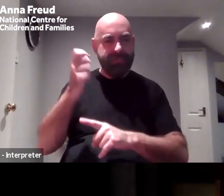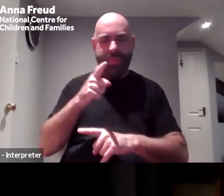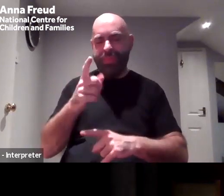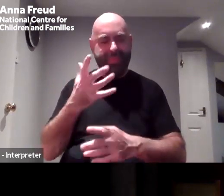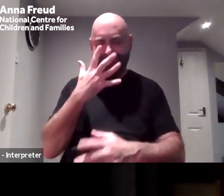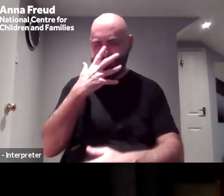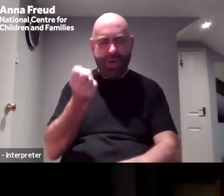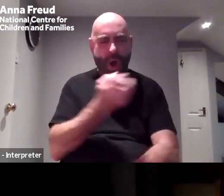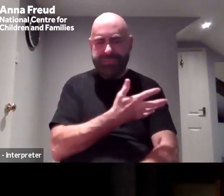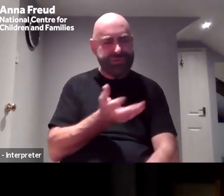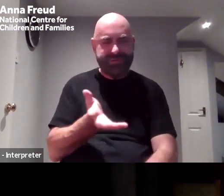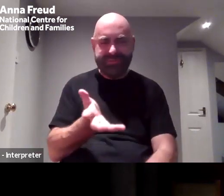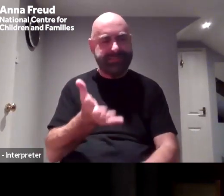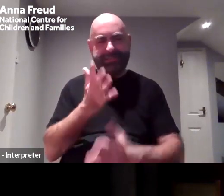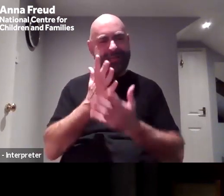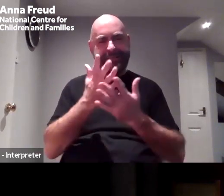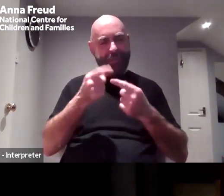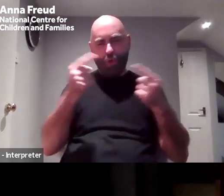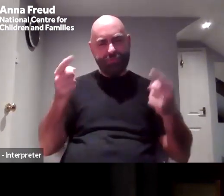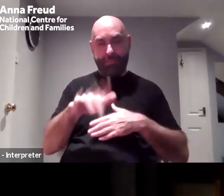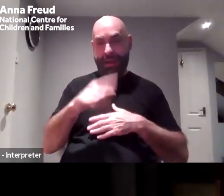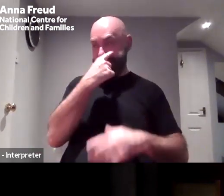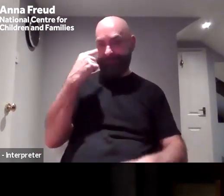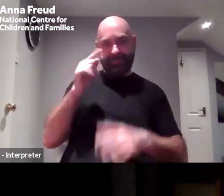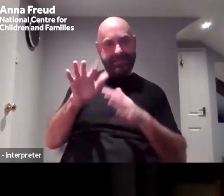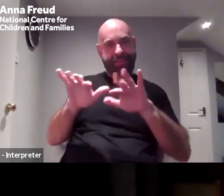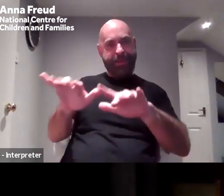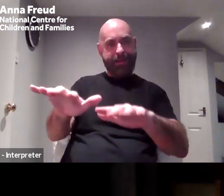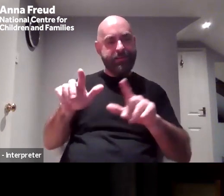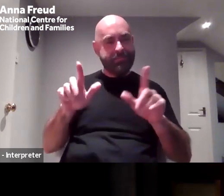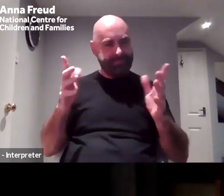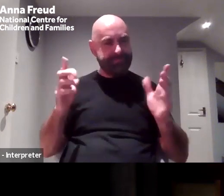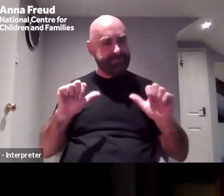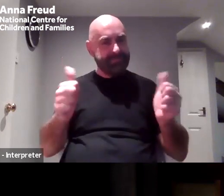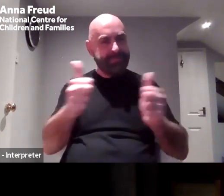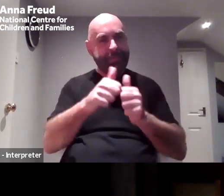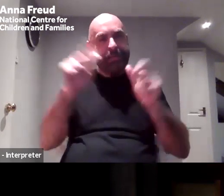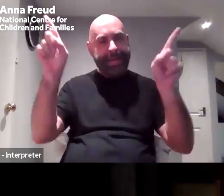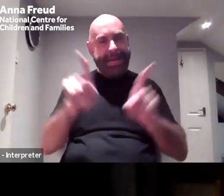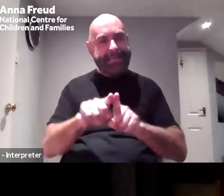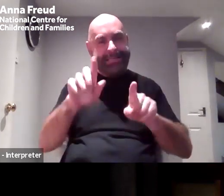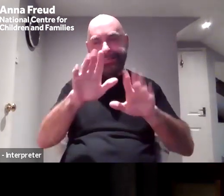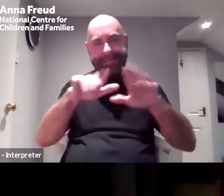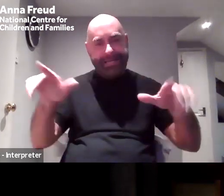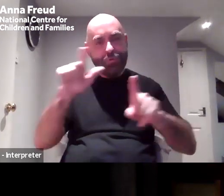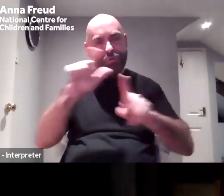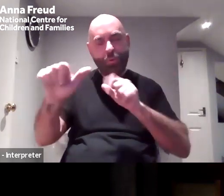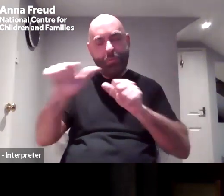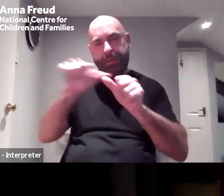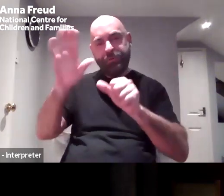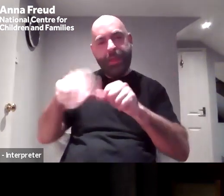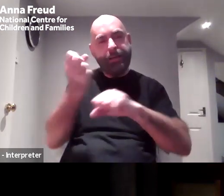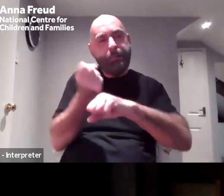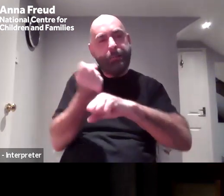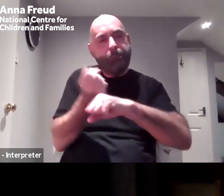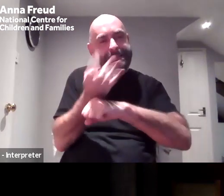garbage. It's just wrong. It's contradicted by the evidence. And there are good reasons why the Indian kids might do better than the Bangladeshi